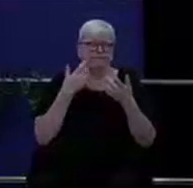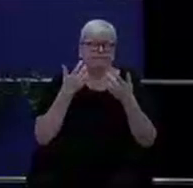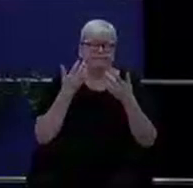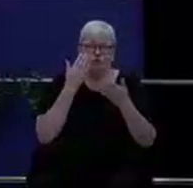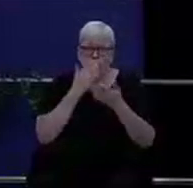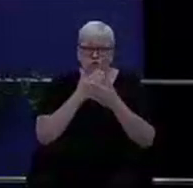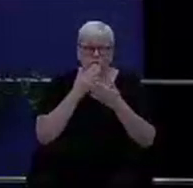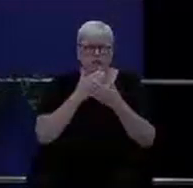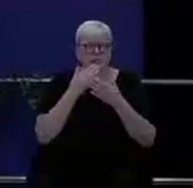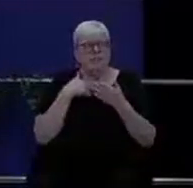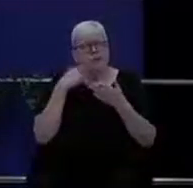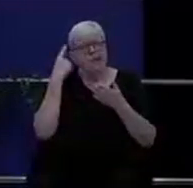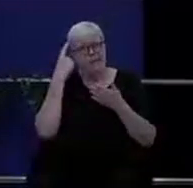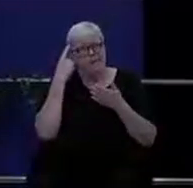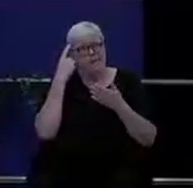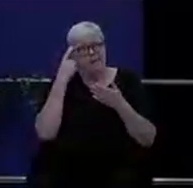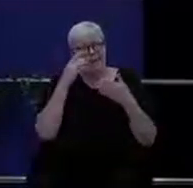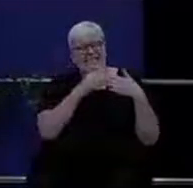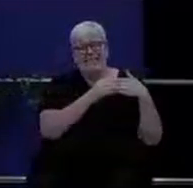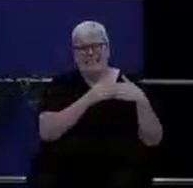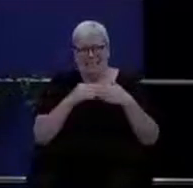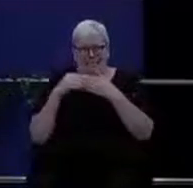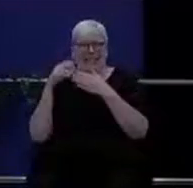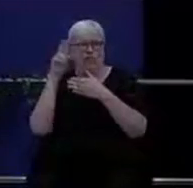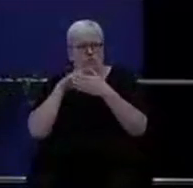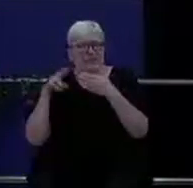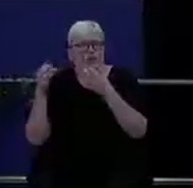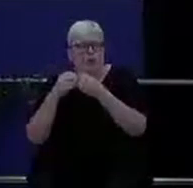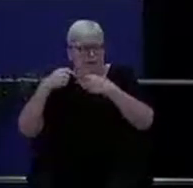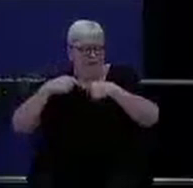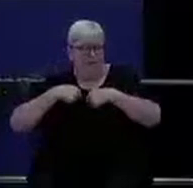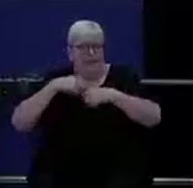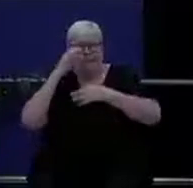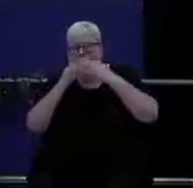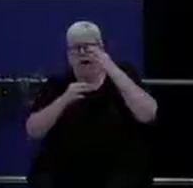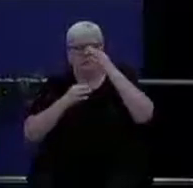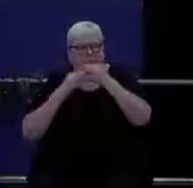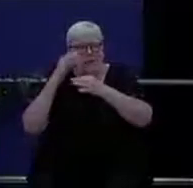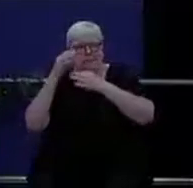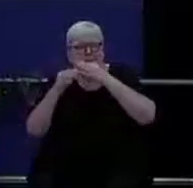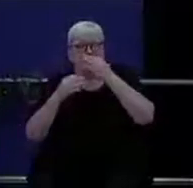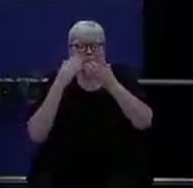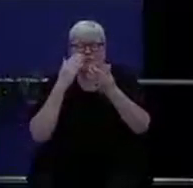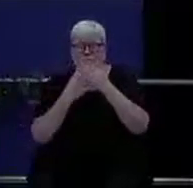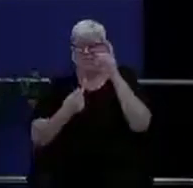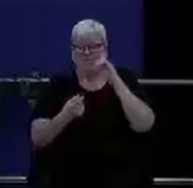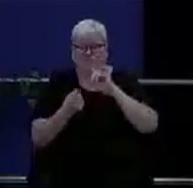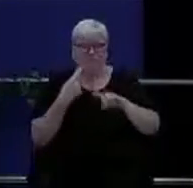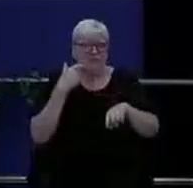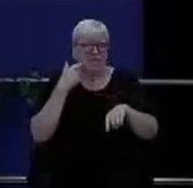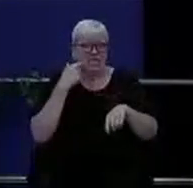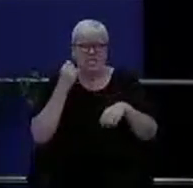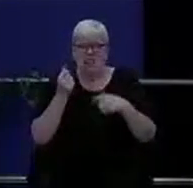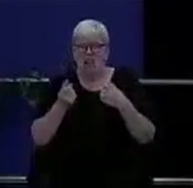I approached it by taking the reader on that journey with me, where I'm asking a lot of questions and not necessarily finding any easy answers to